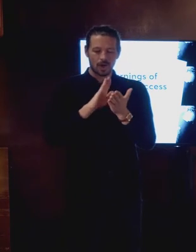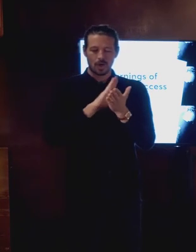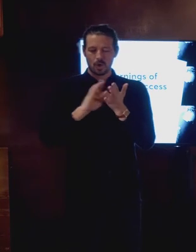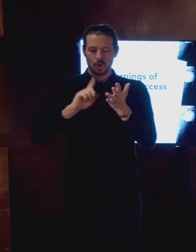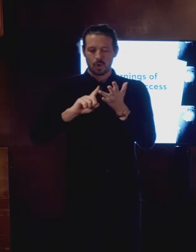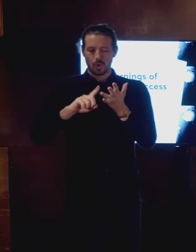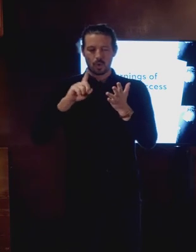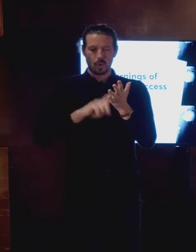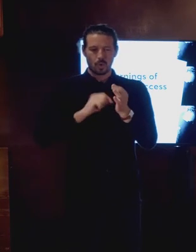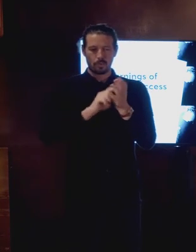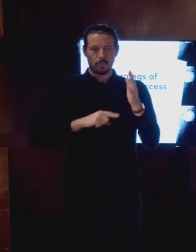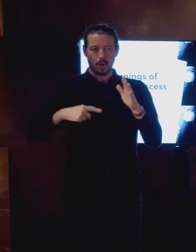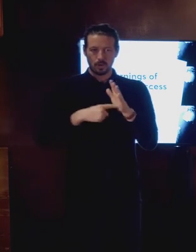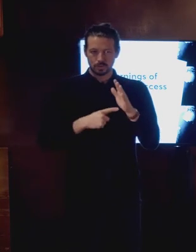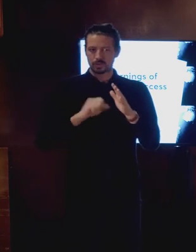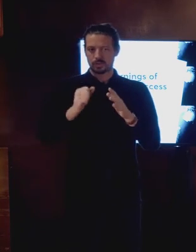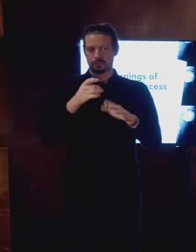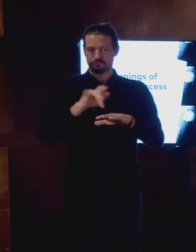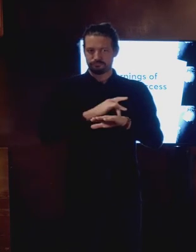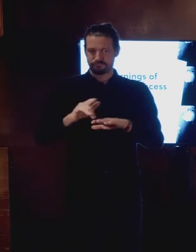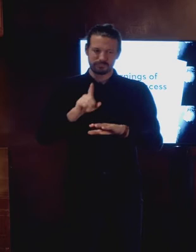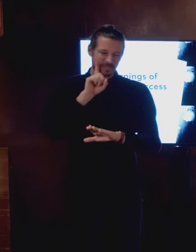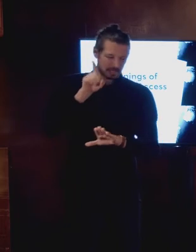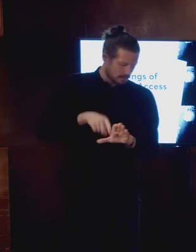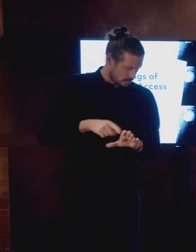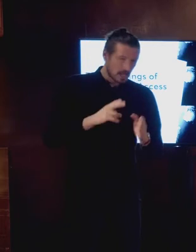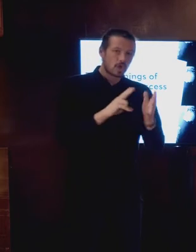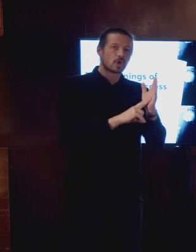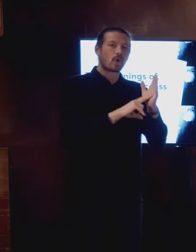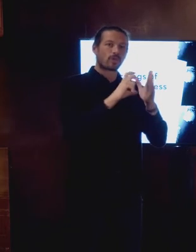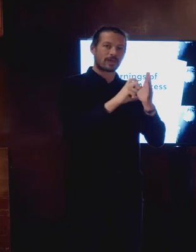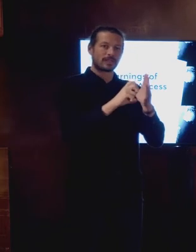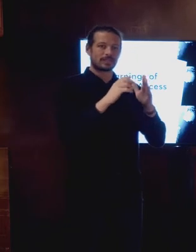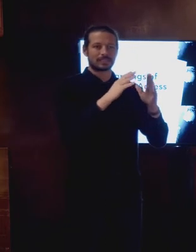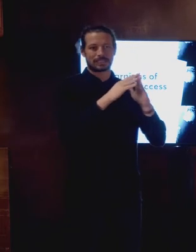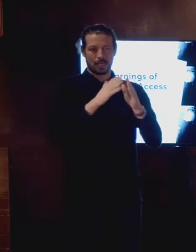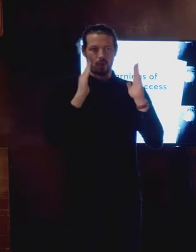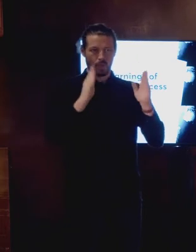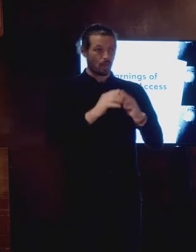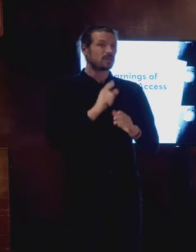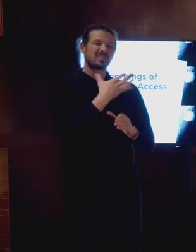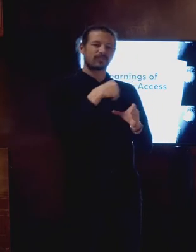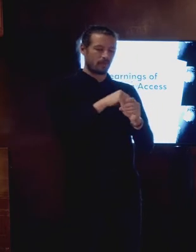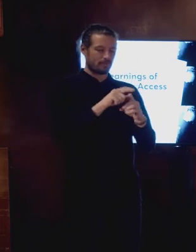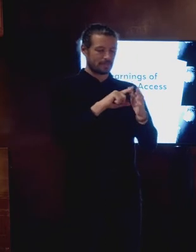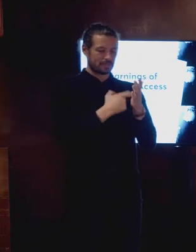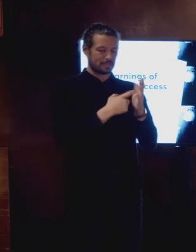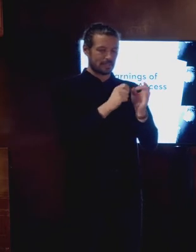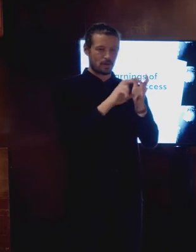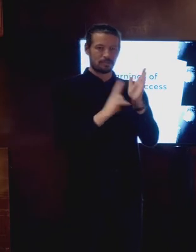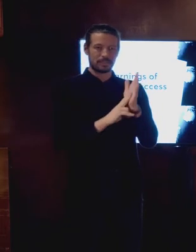show last year, Cuckoo the Bird Girl, which was at Northcote Town Hall, and Sarah was part of the Darabin